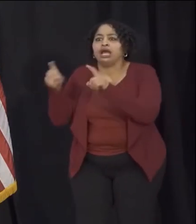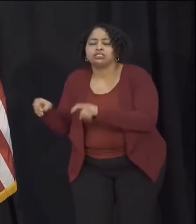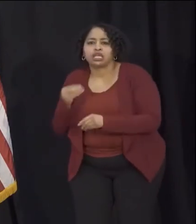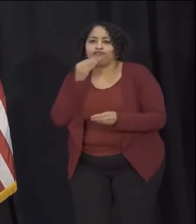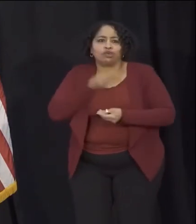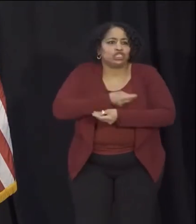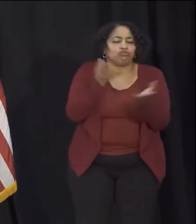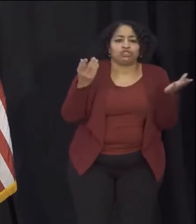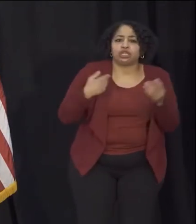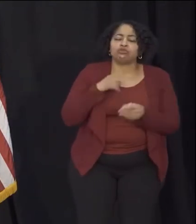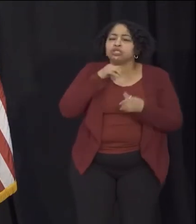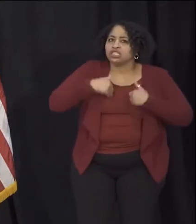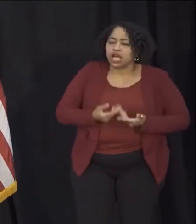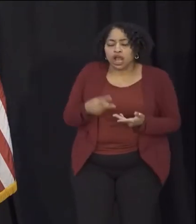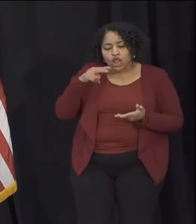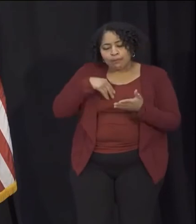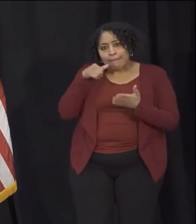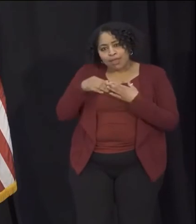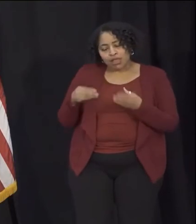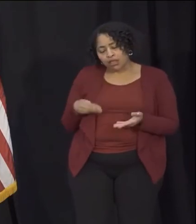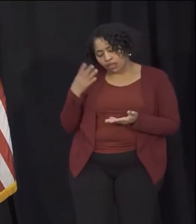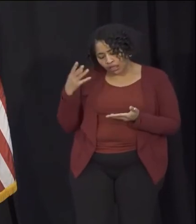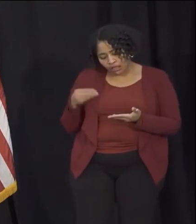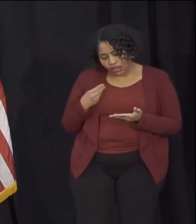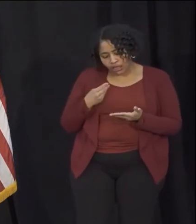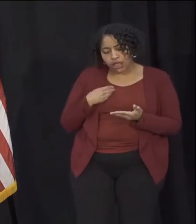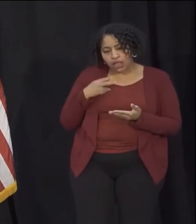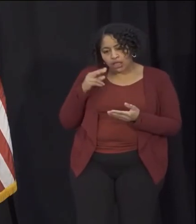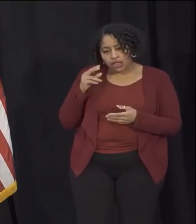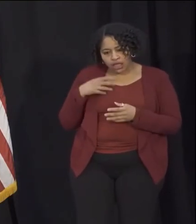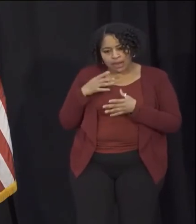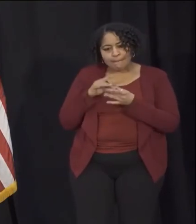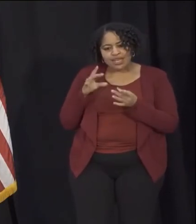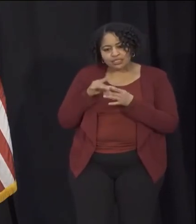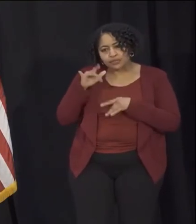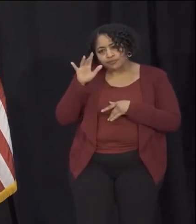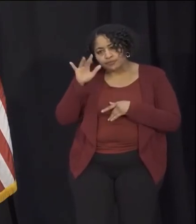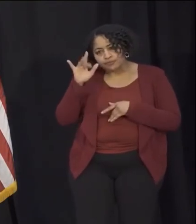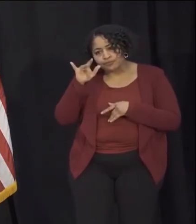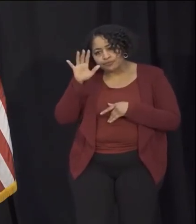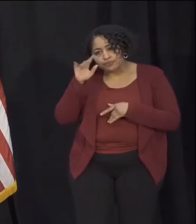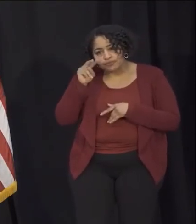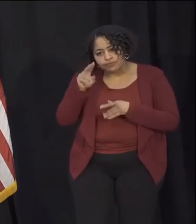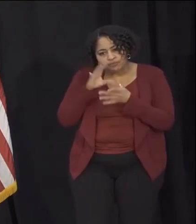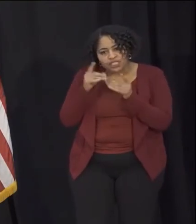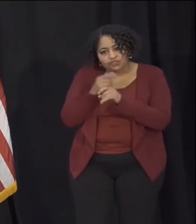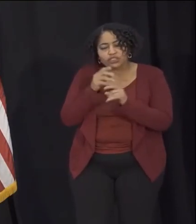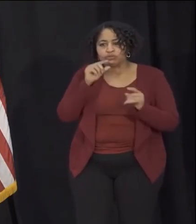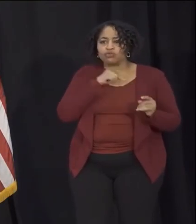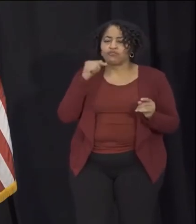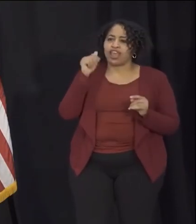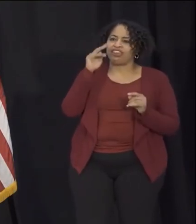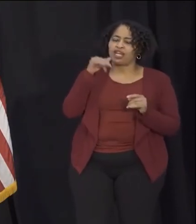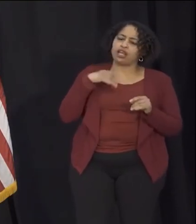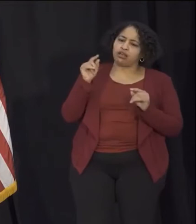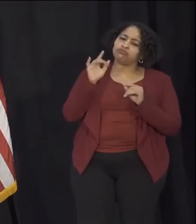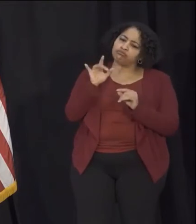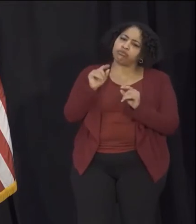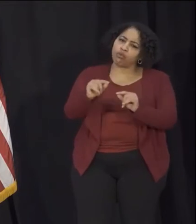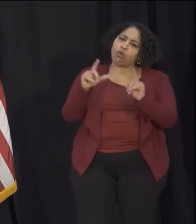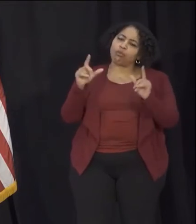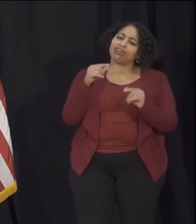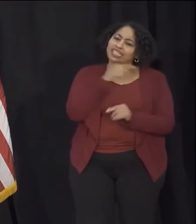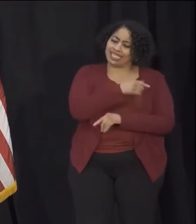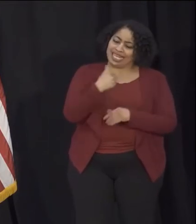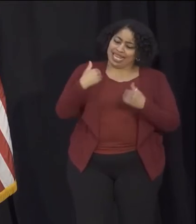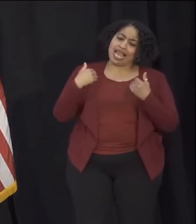was really tired, and I was looking through my mail. And I had a message from Reverend Anthony. And I opened it up. And he had